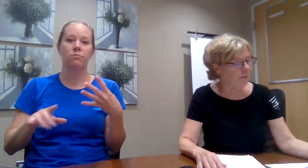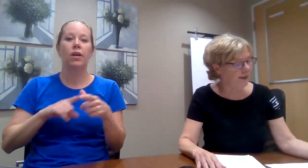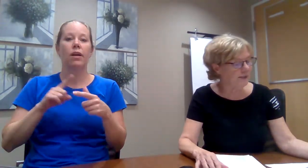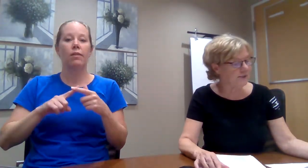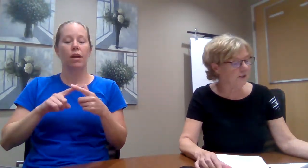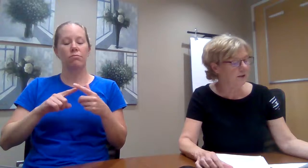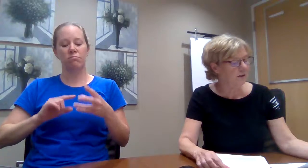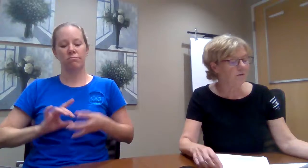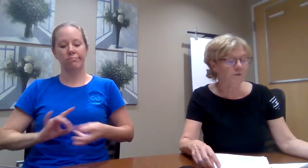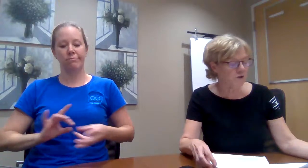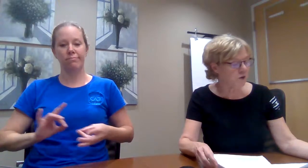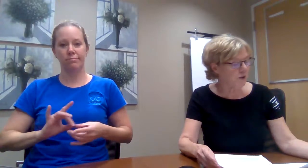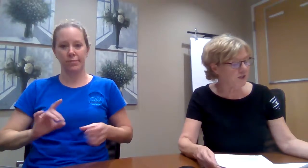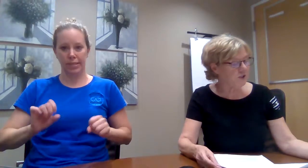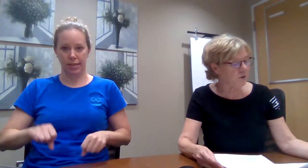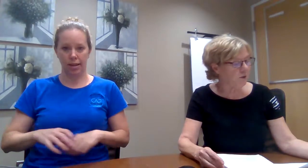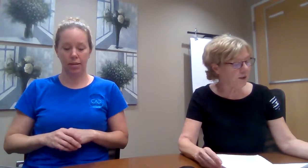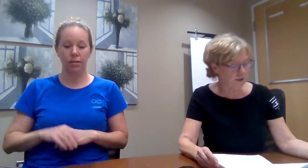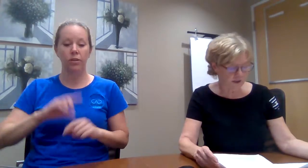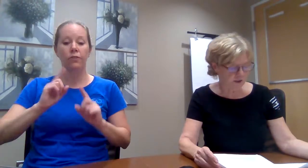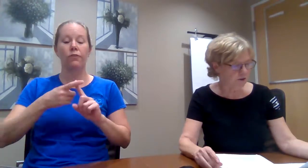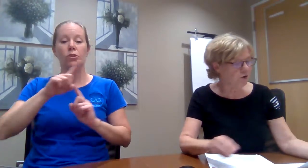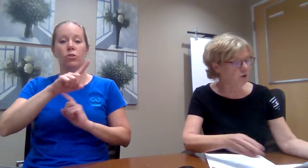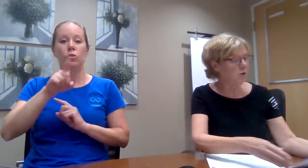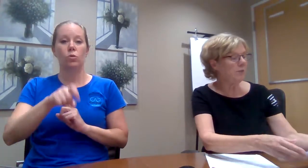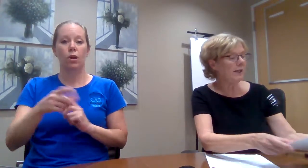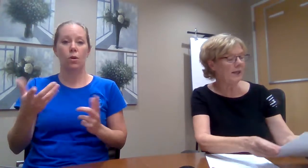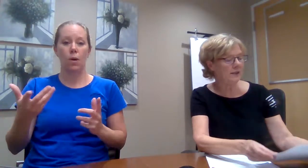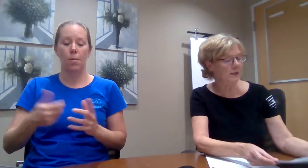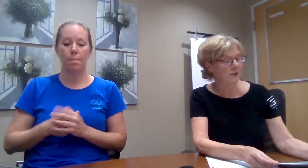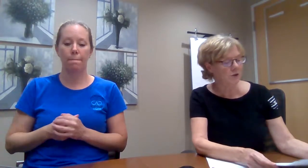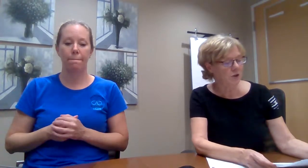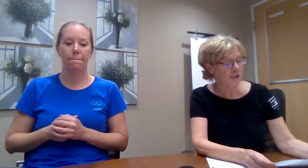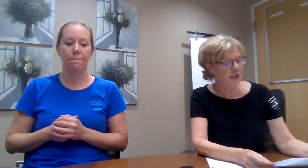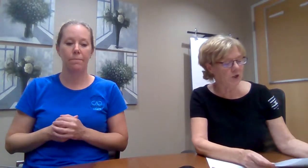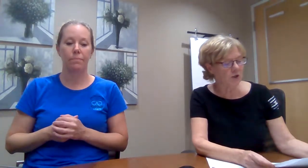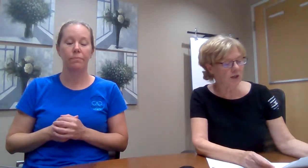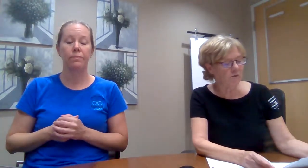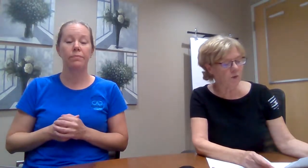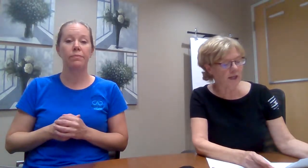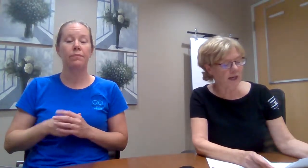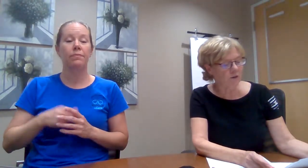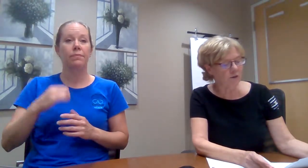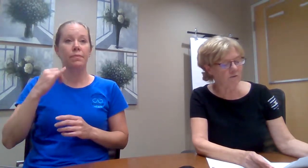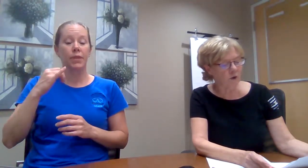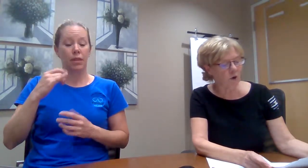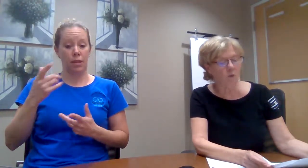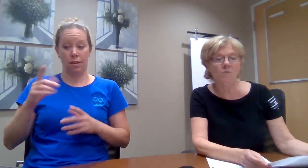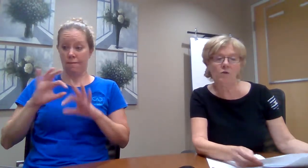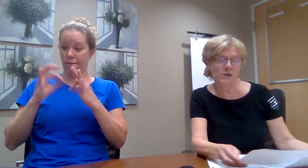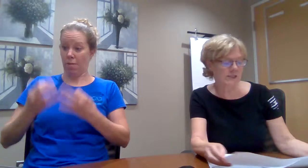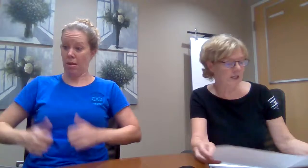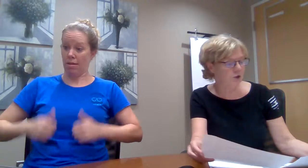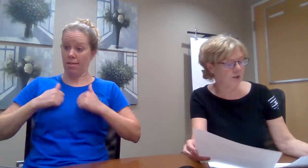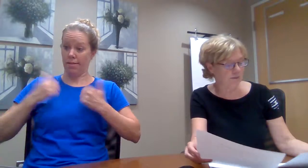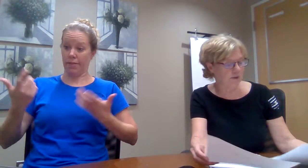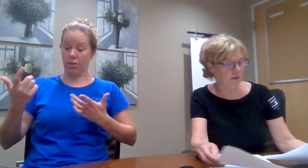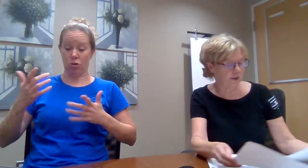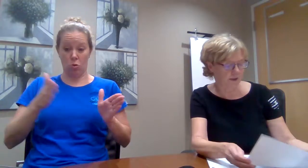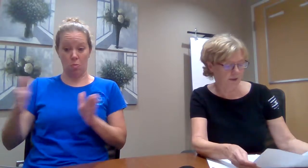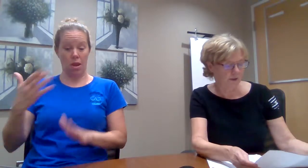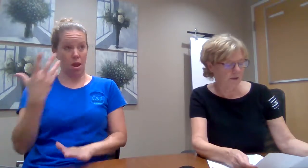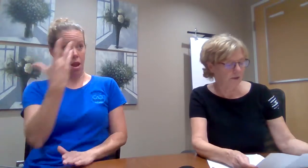for comments. The first question was, do you plan to take your loved one out of the home for a day